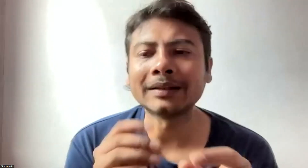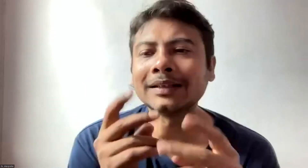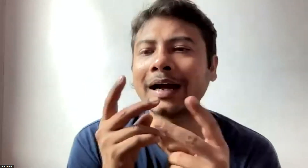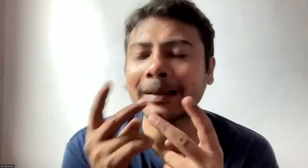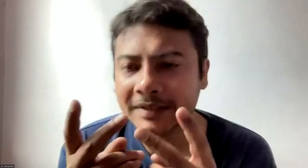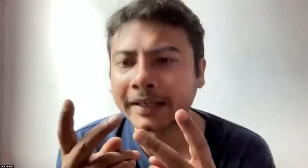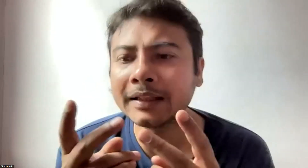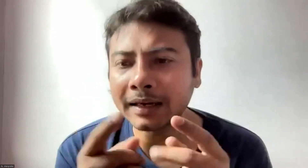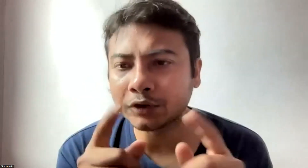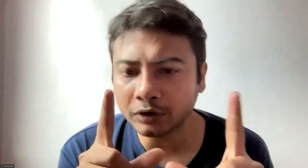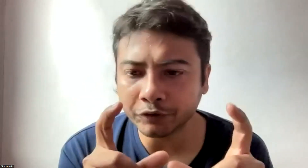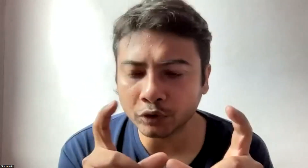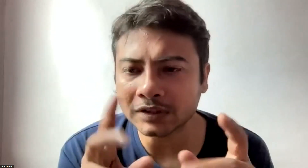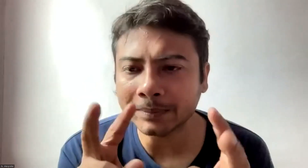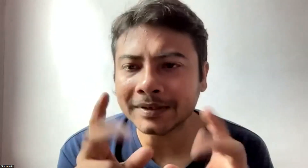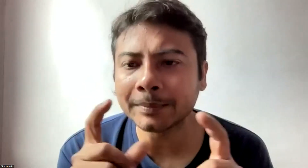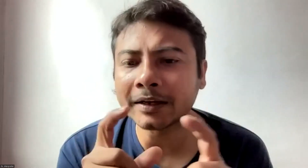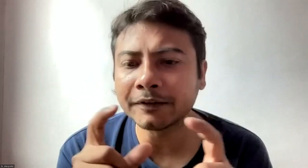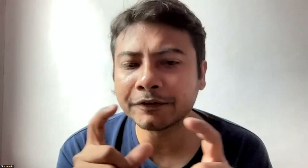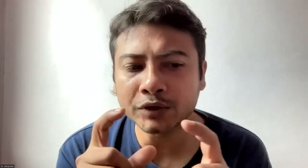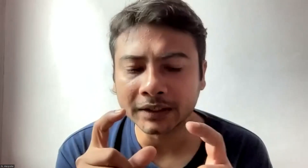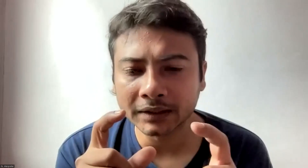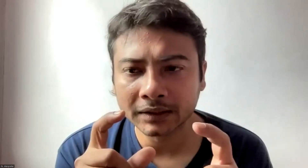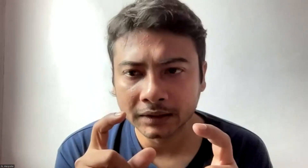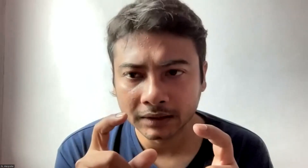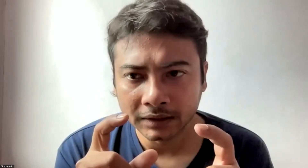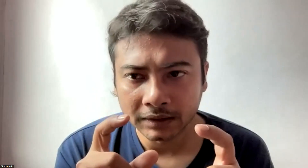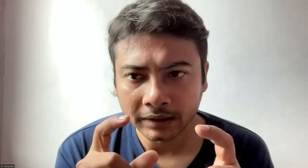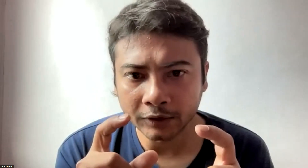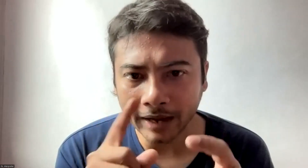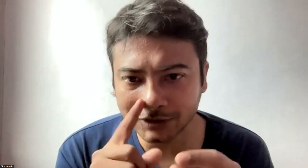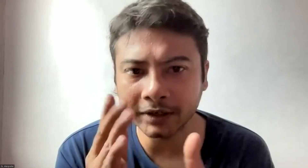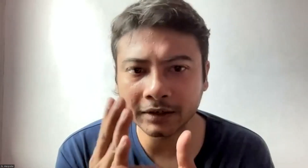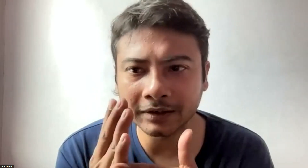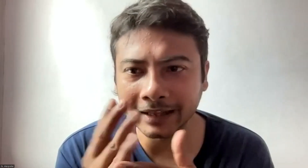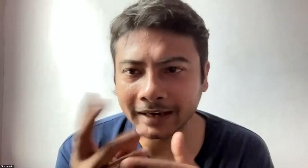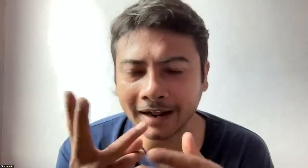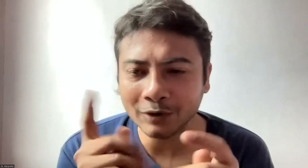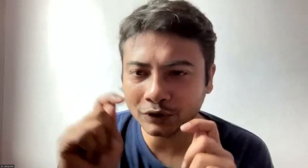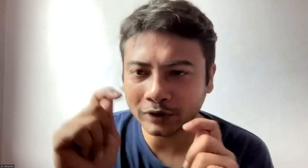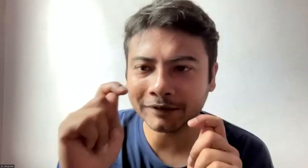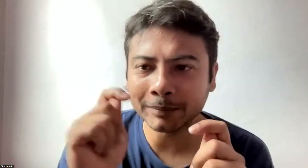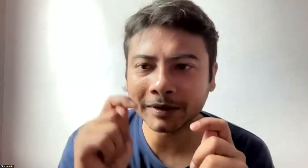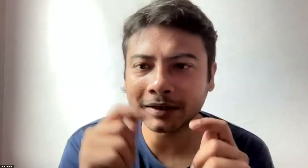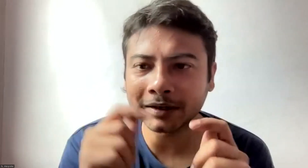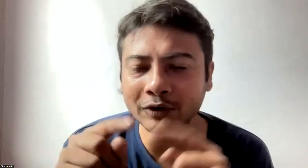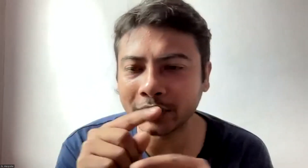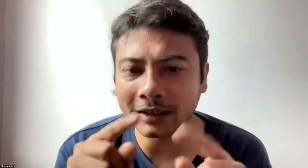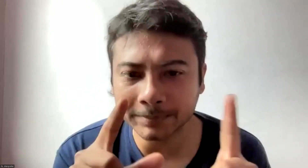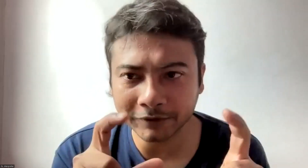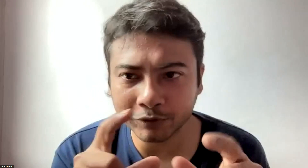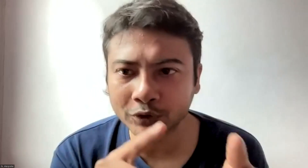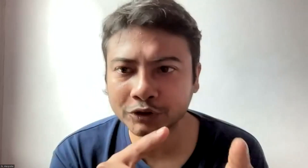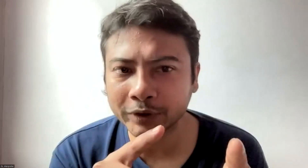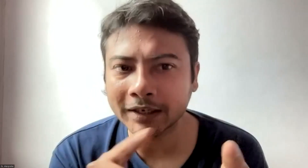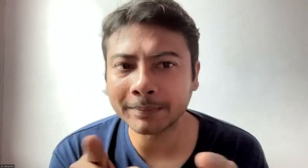No, Hare Mataji, Krishna. I am saying that, the photos sometimes can be confusing. You Okay. actually, there are no three women controlling